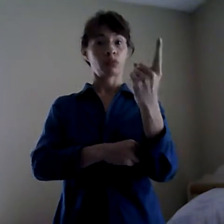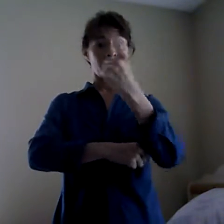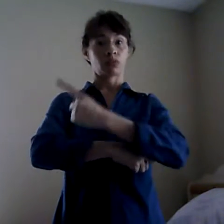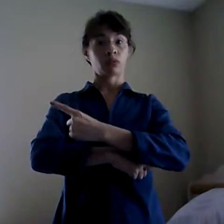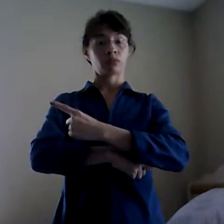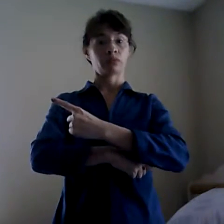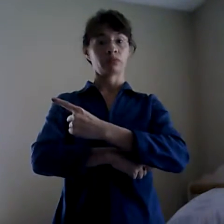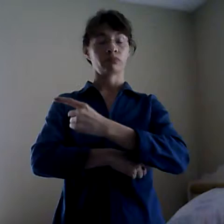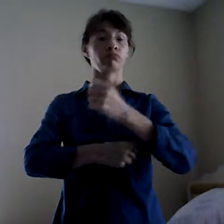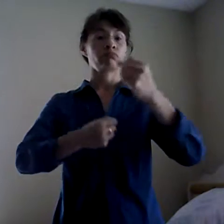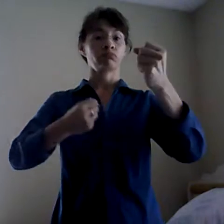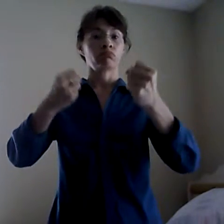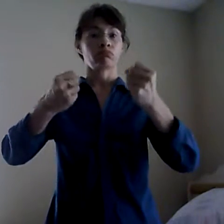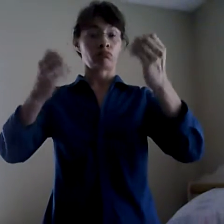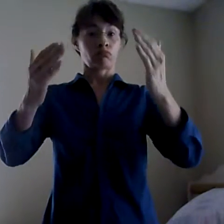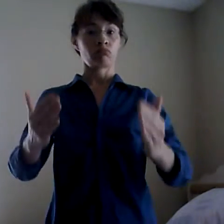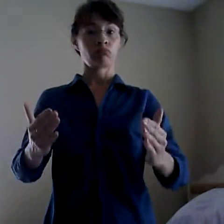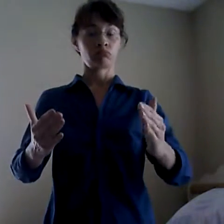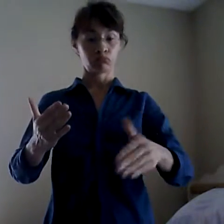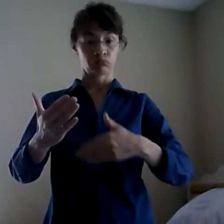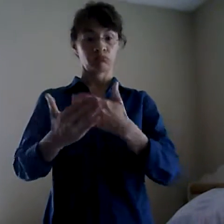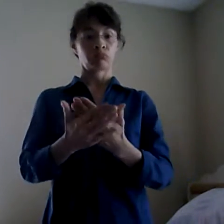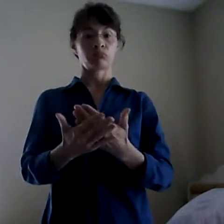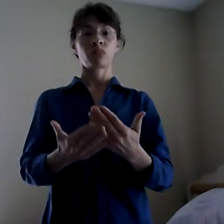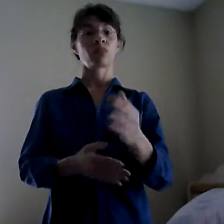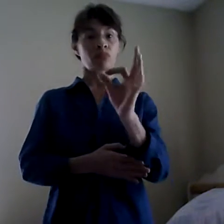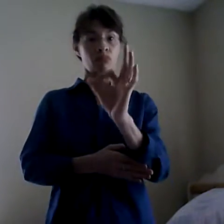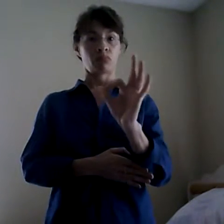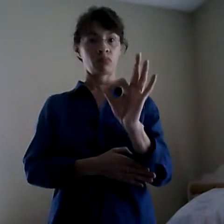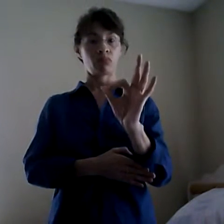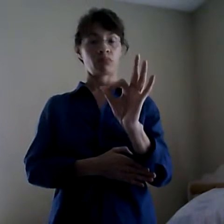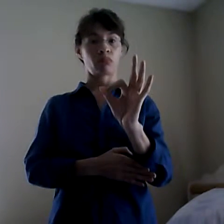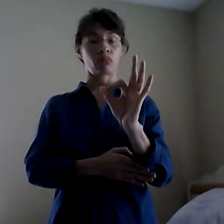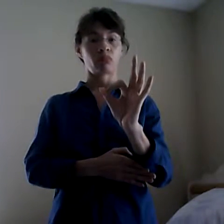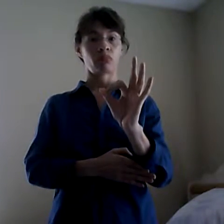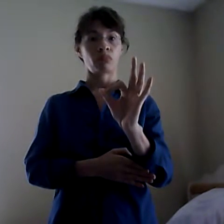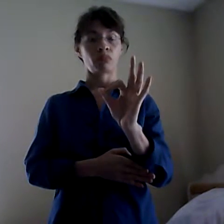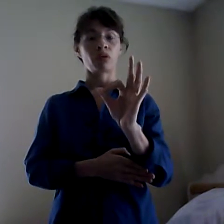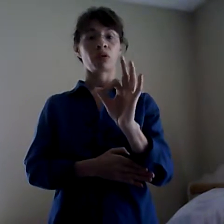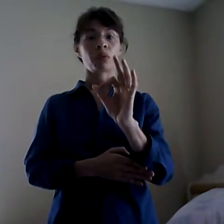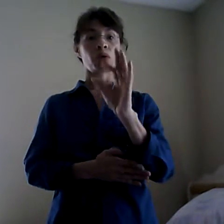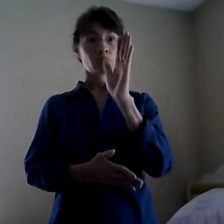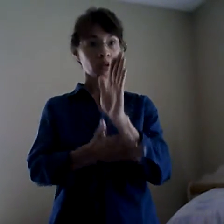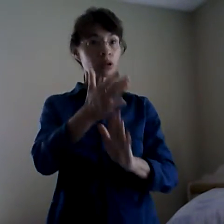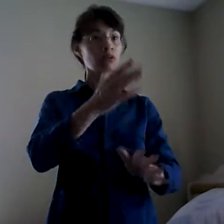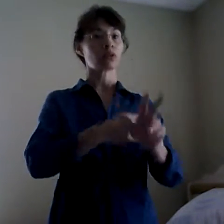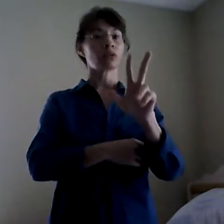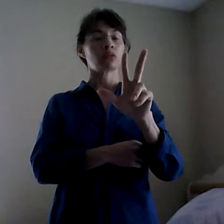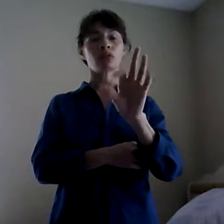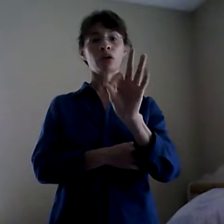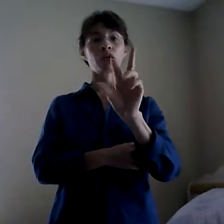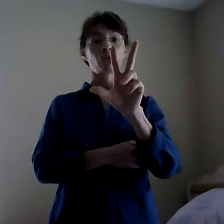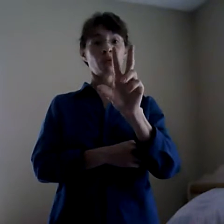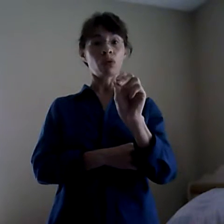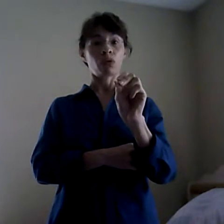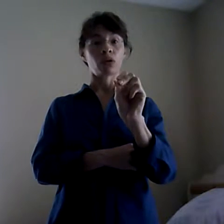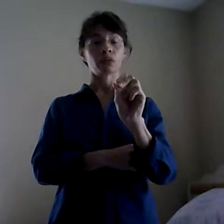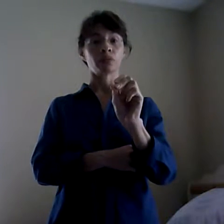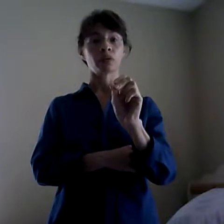don't come in, they don't leave here until about 9:30, but you're required to be here by 9. You can load your van up, and then